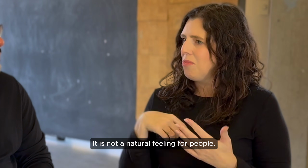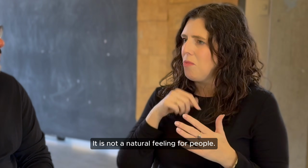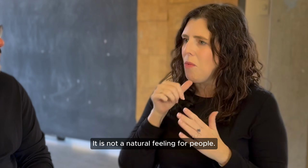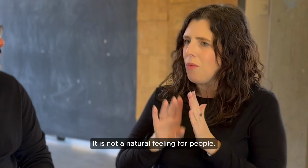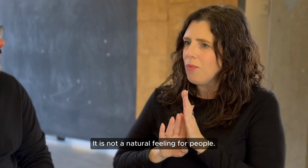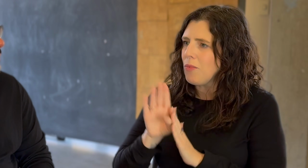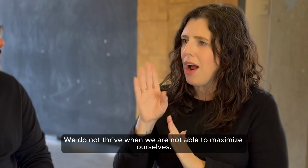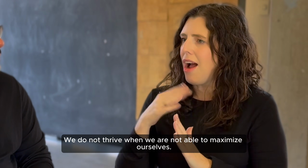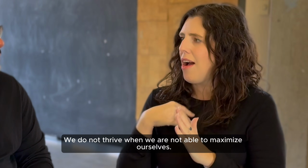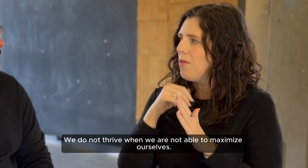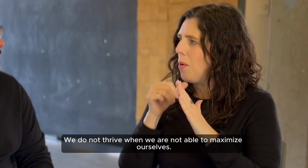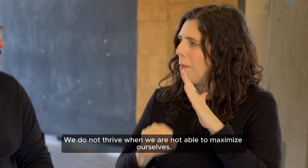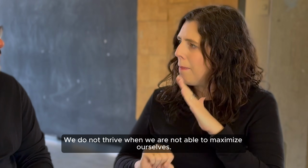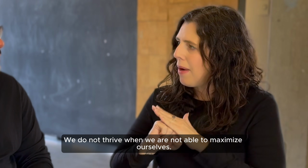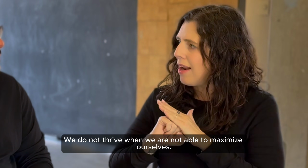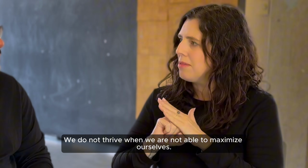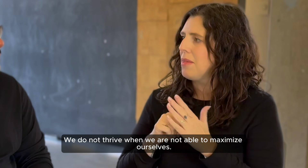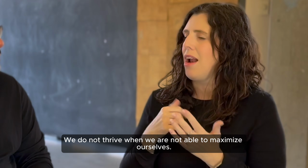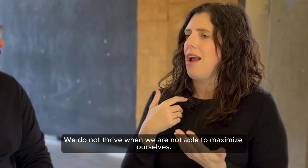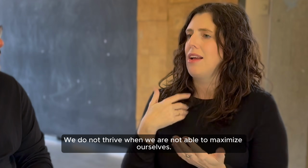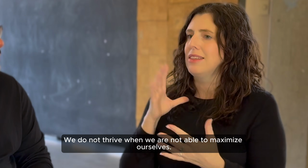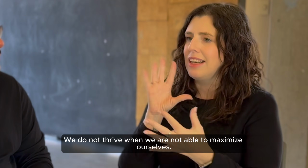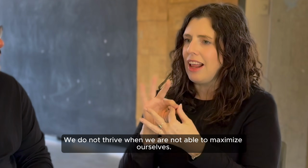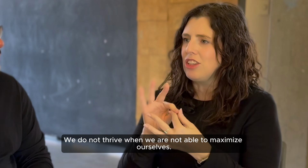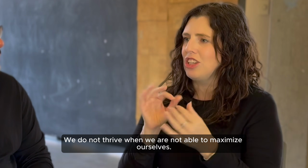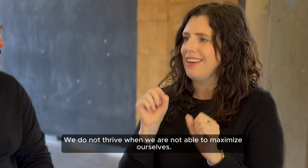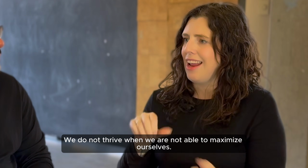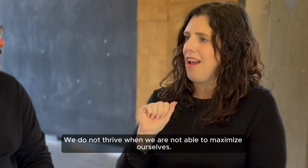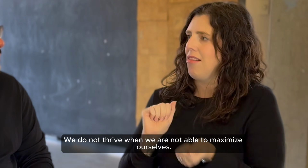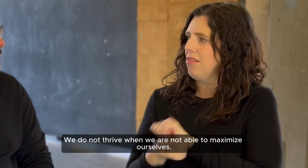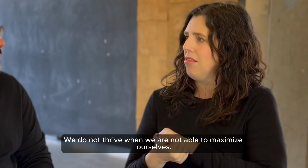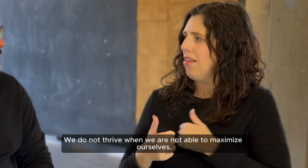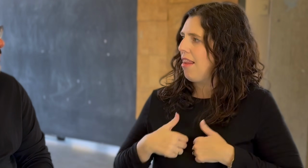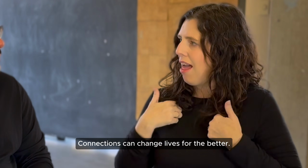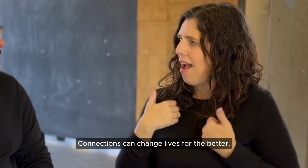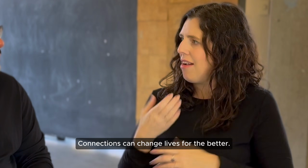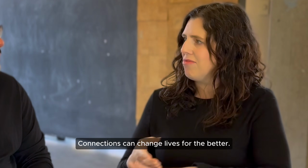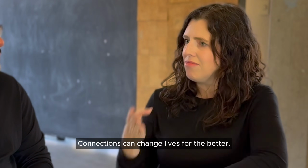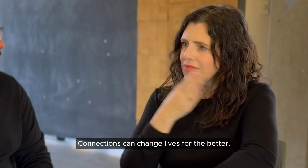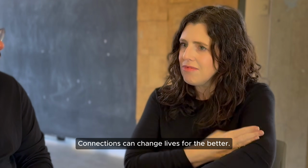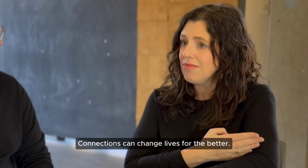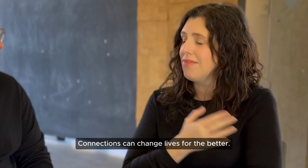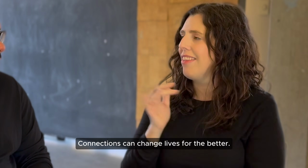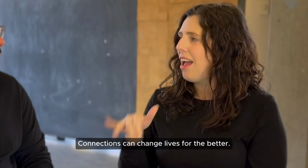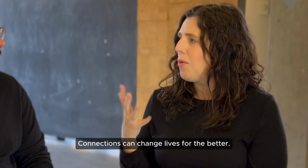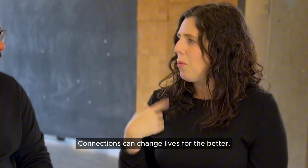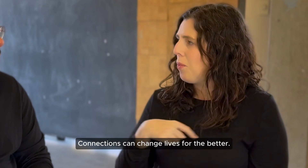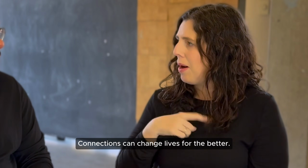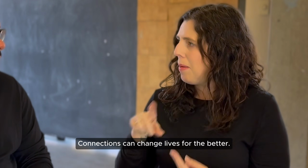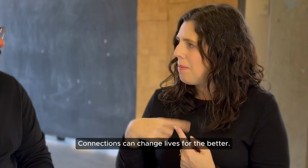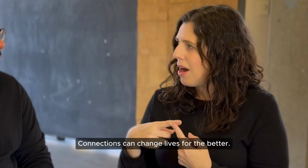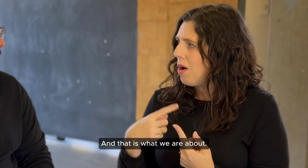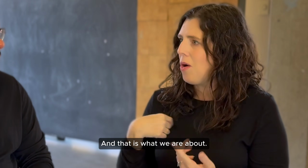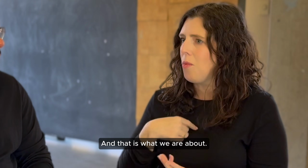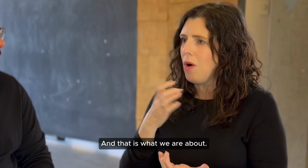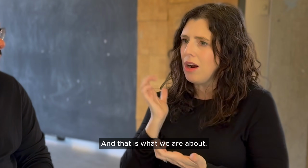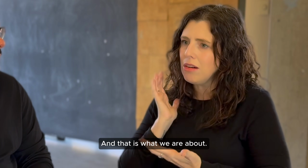people. We don't thrive. We're not able to maximize ourselves. Connections can change lives for the better. And that's what we're